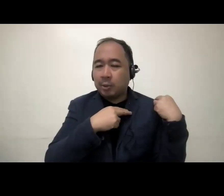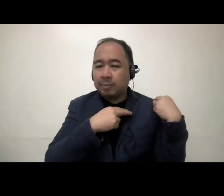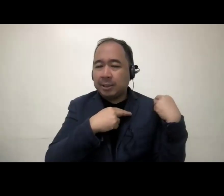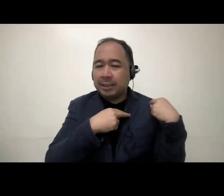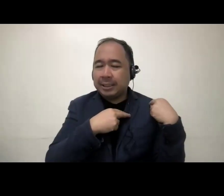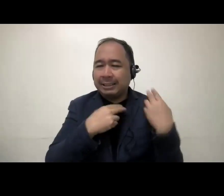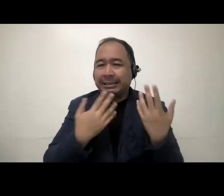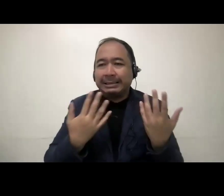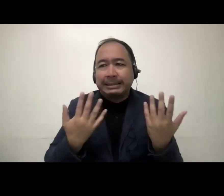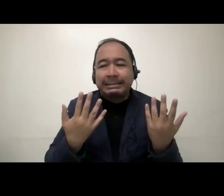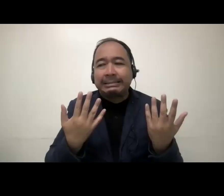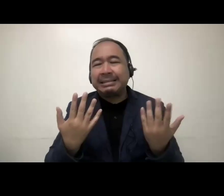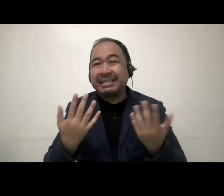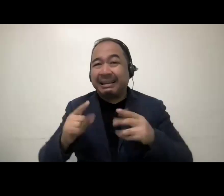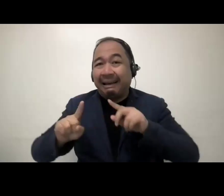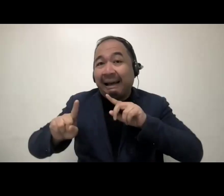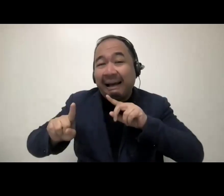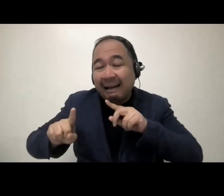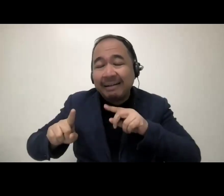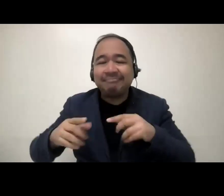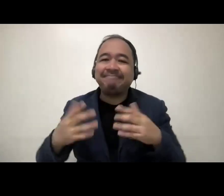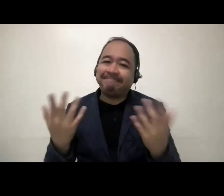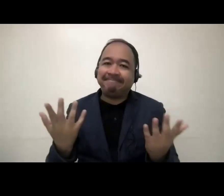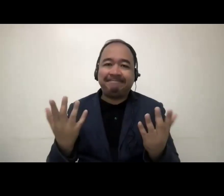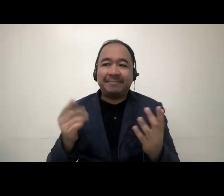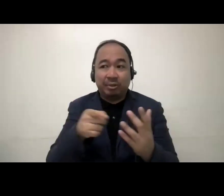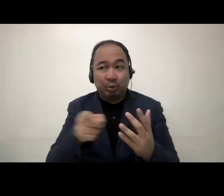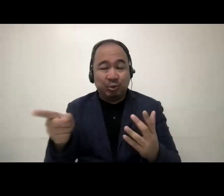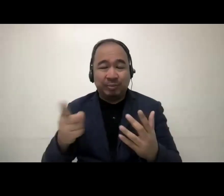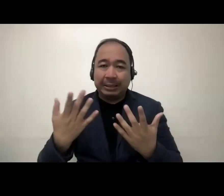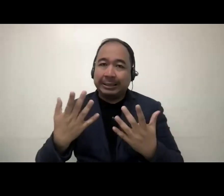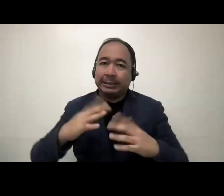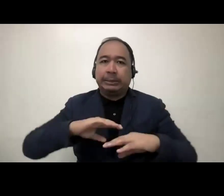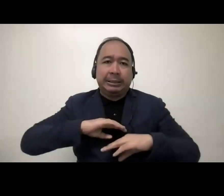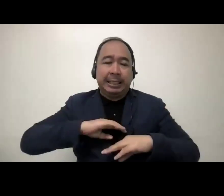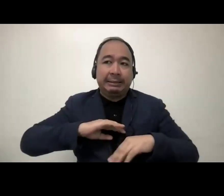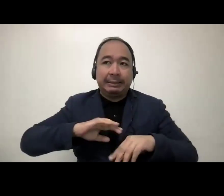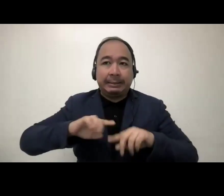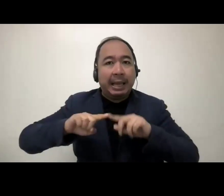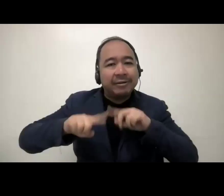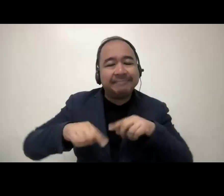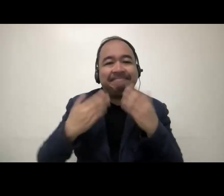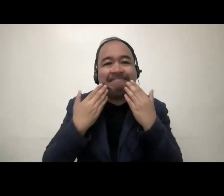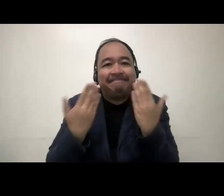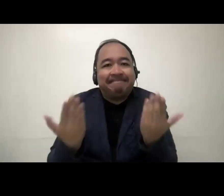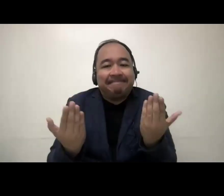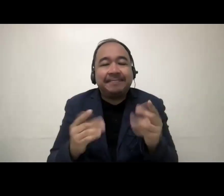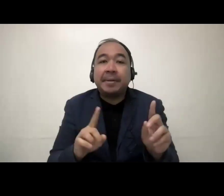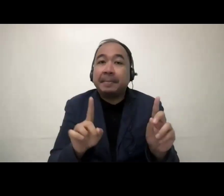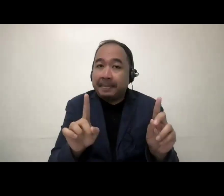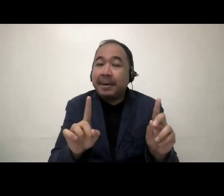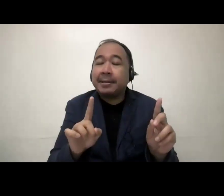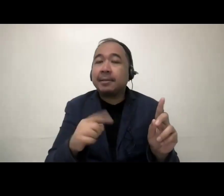I can answer this in a way that you might find satisfactory. I think the way that I think